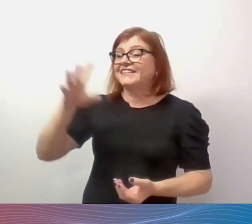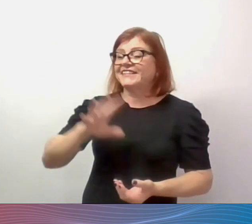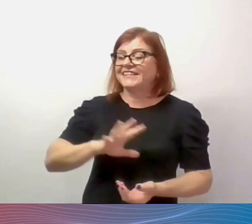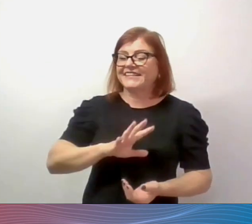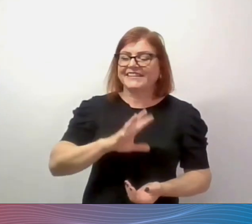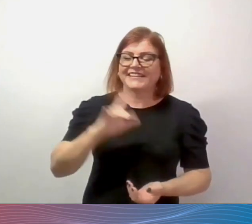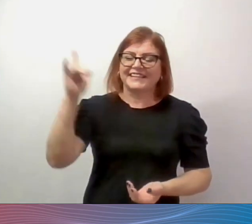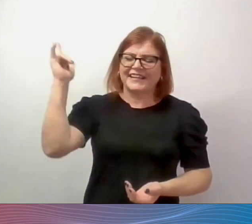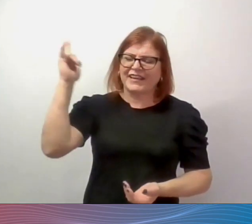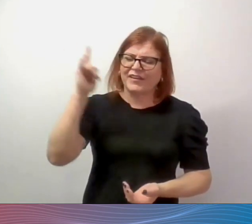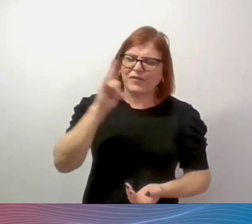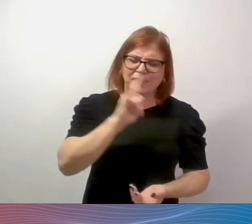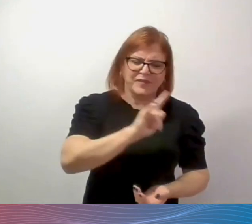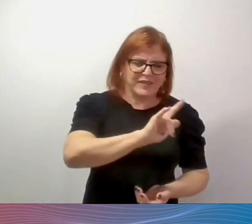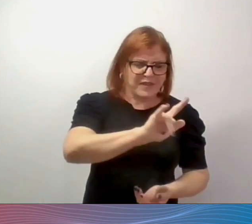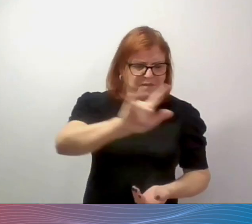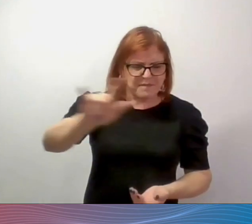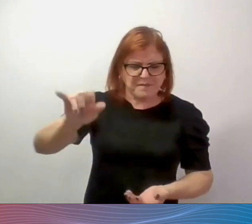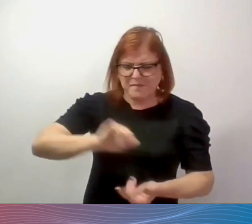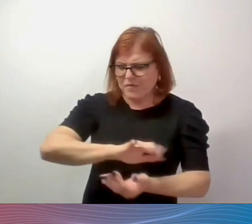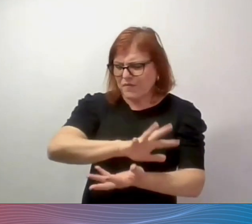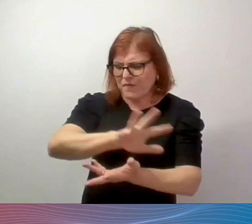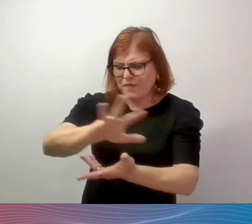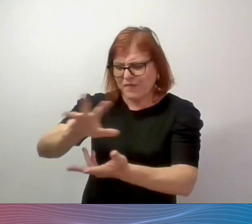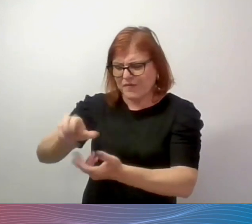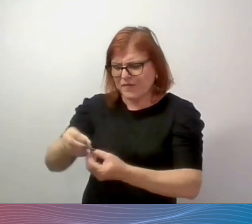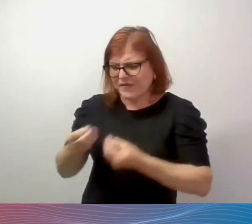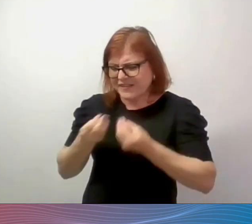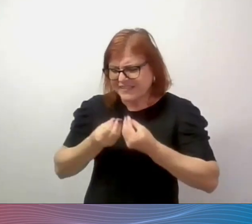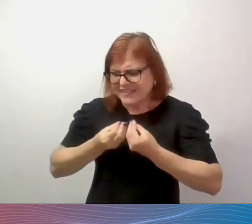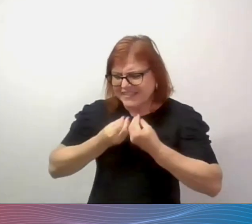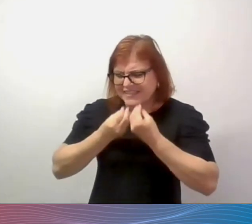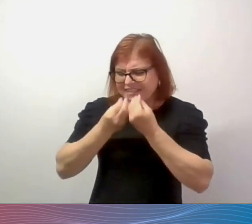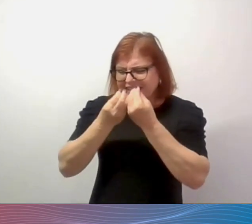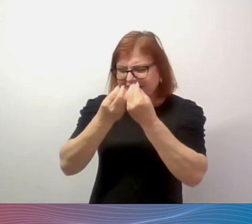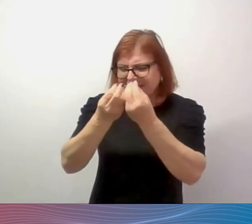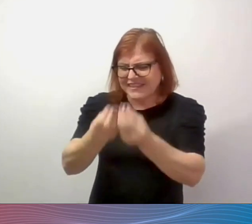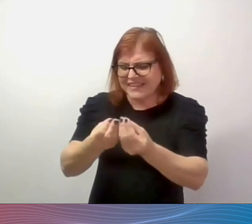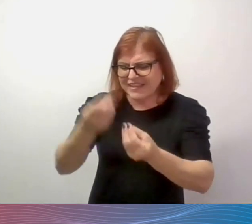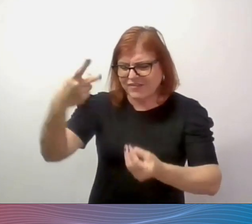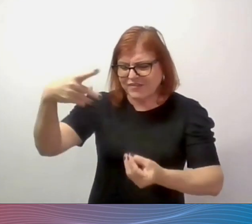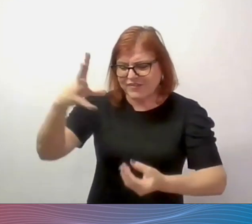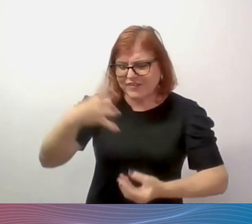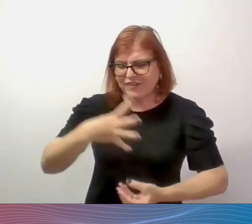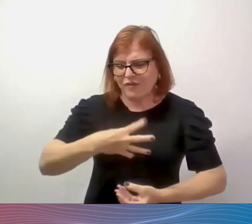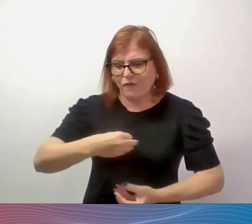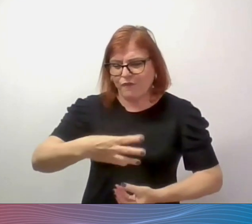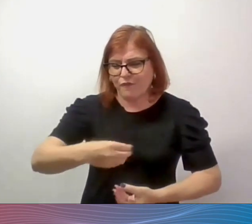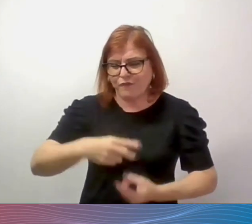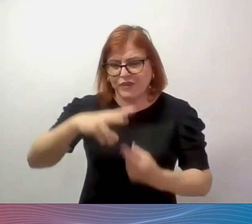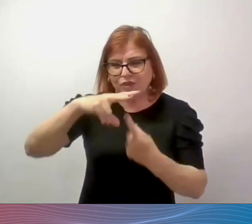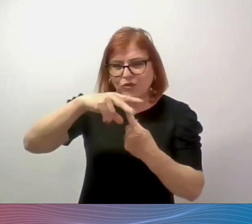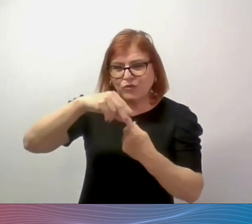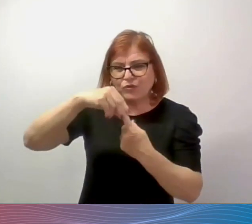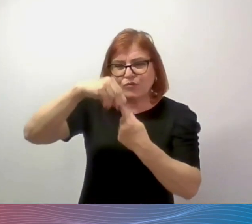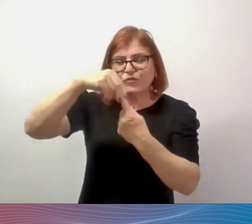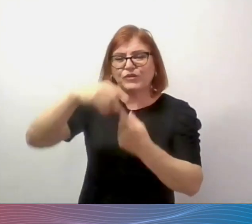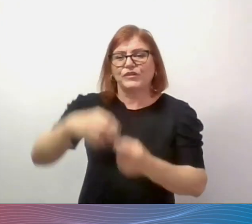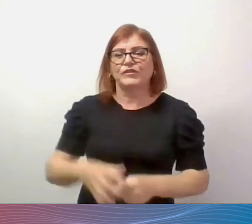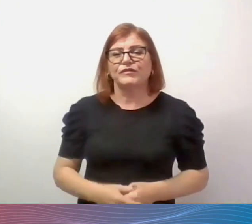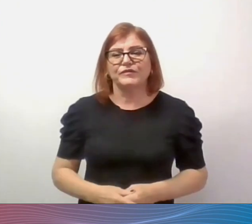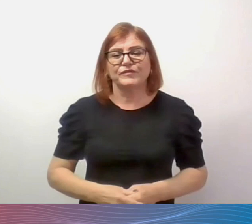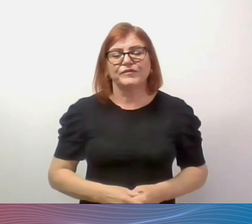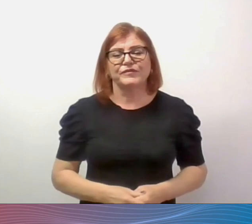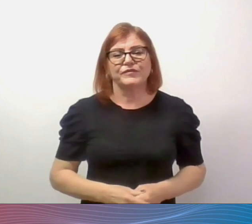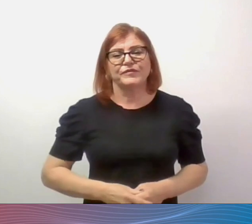tal maneira que deu o seu filho unigênito. For God so loved the world that he gave